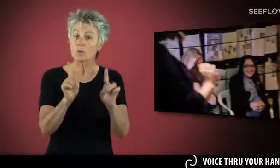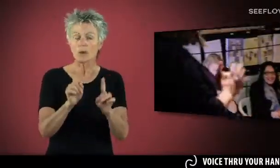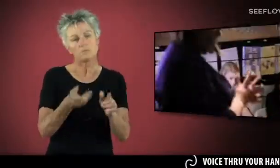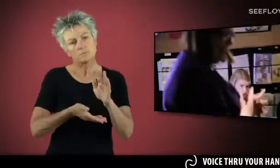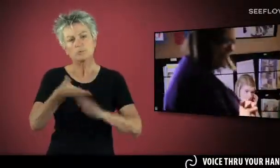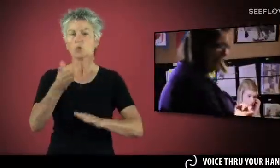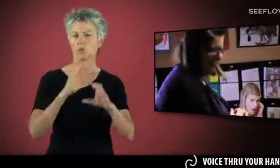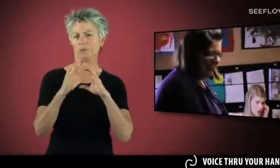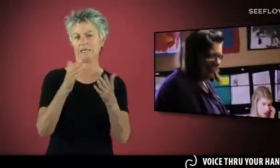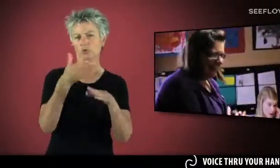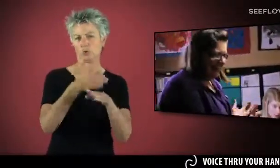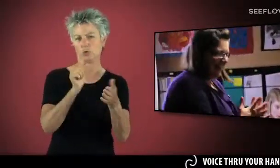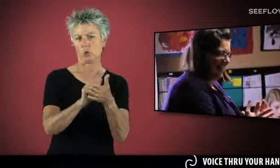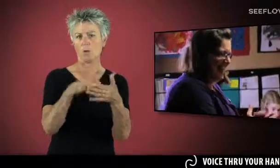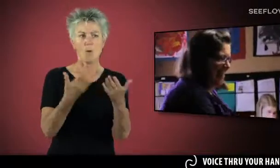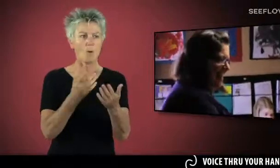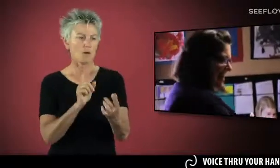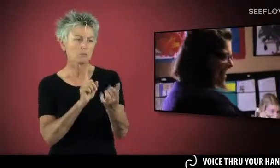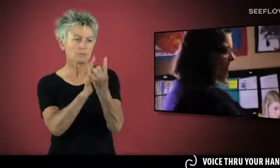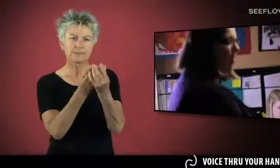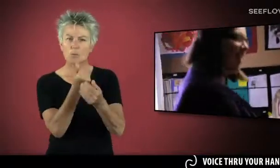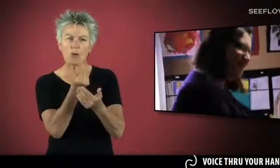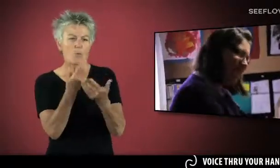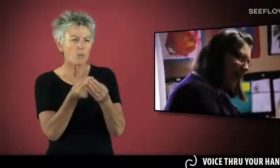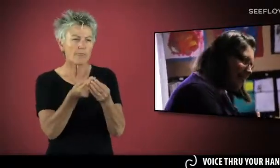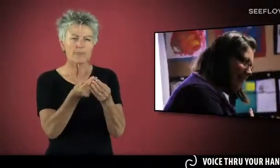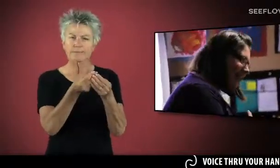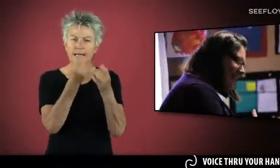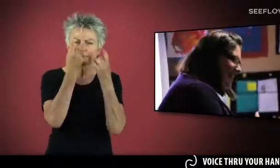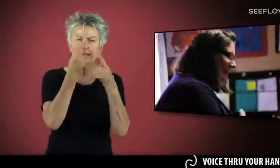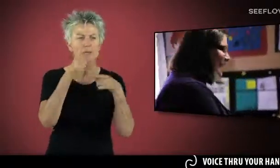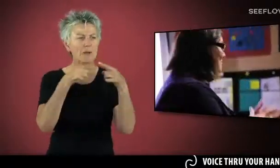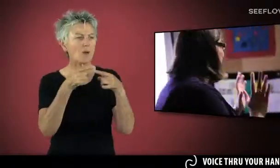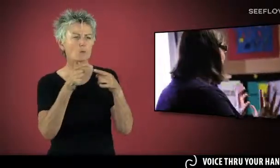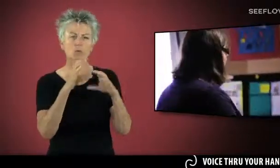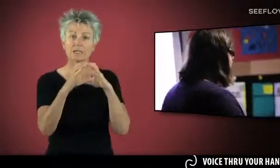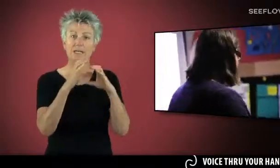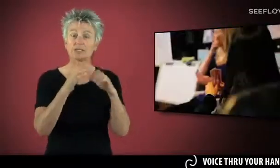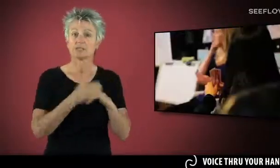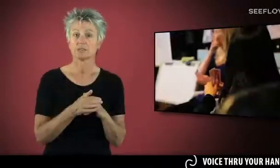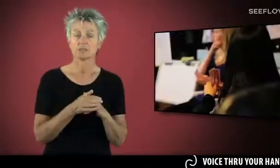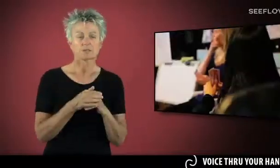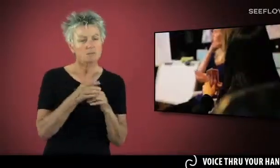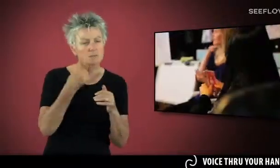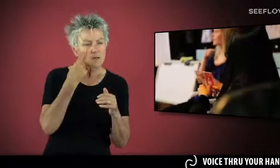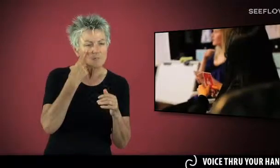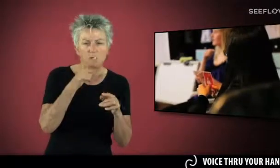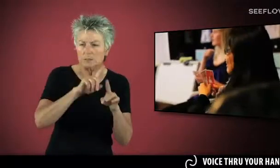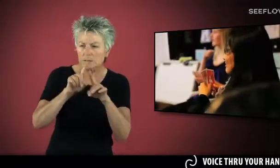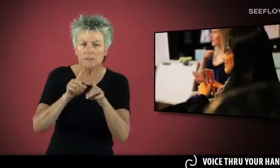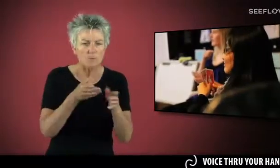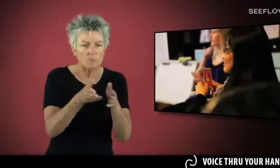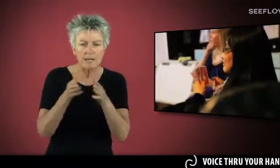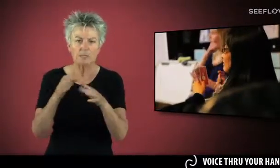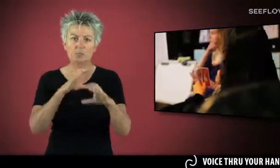someone who has insight into communication and look at the different avenues of communication and try the different ones, and